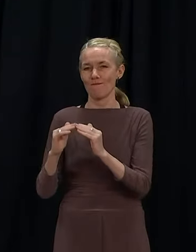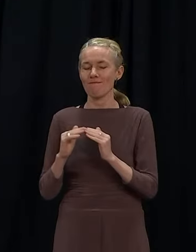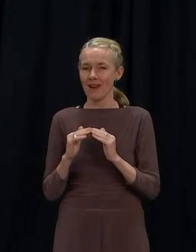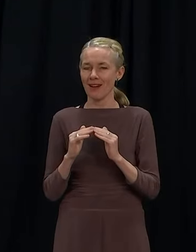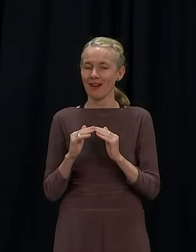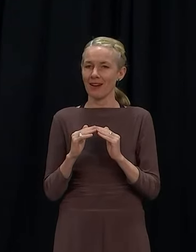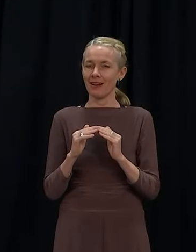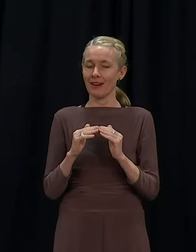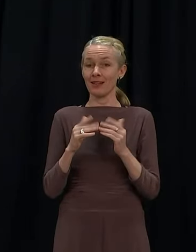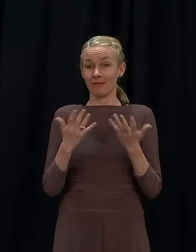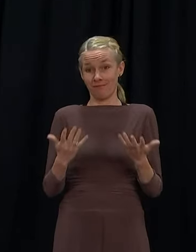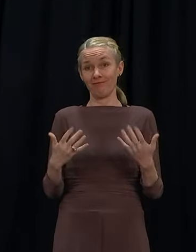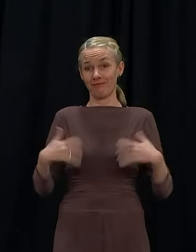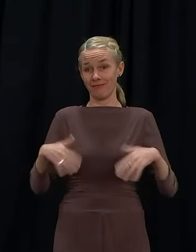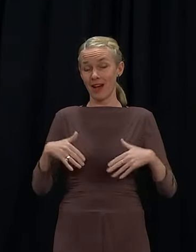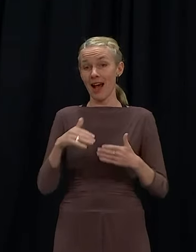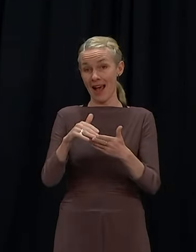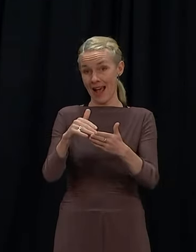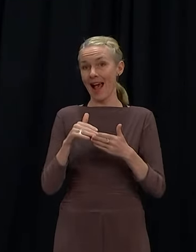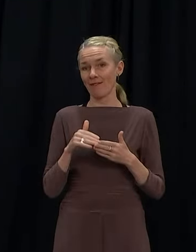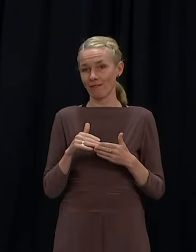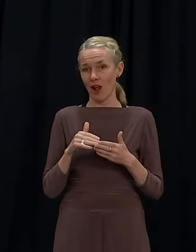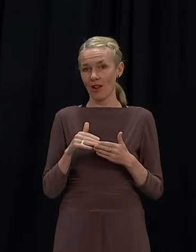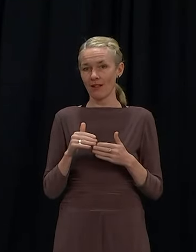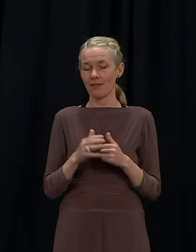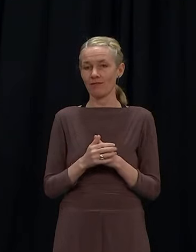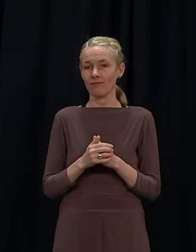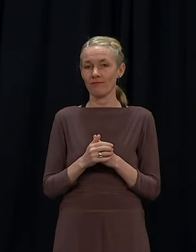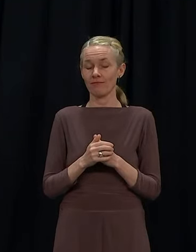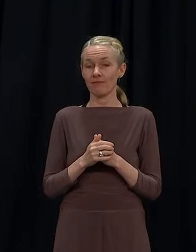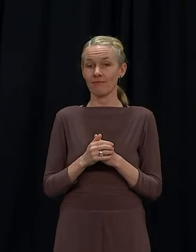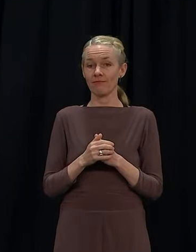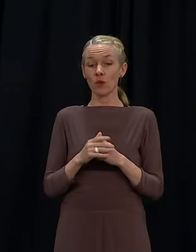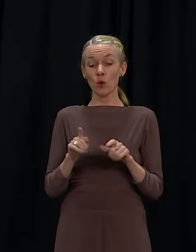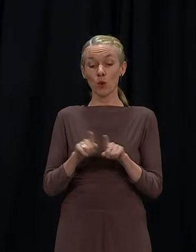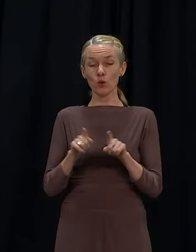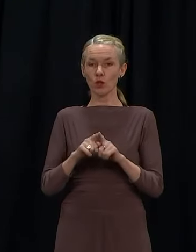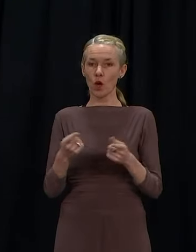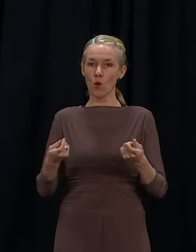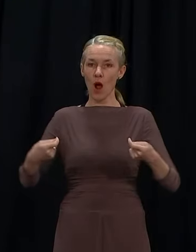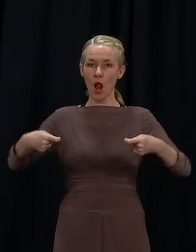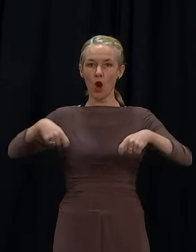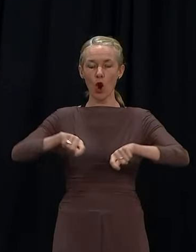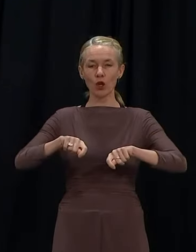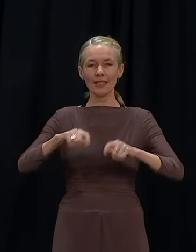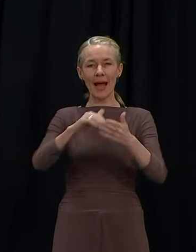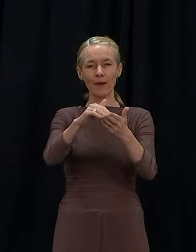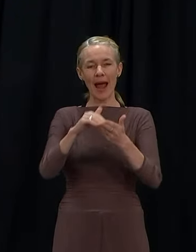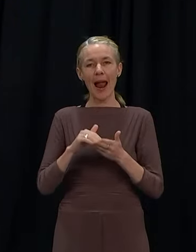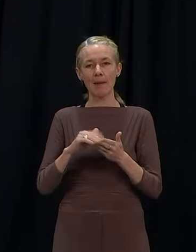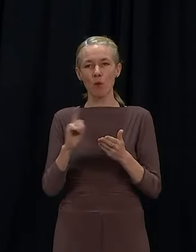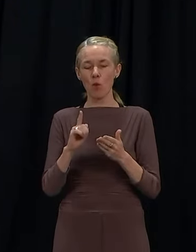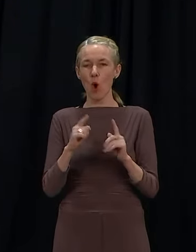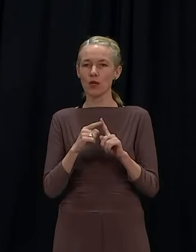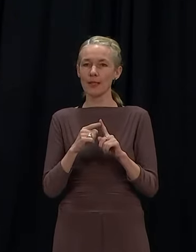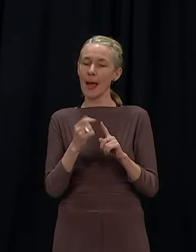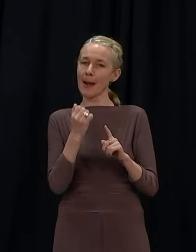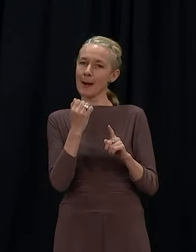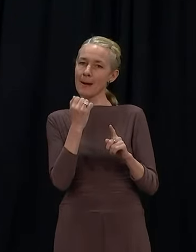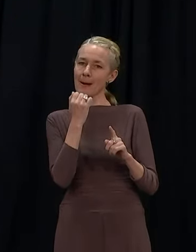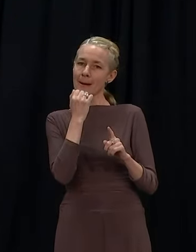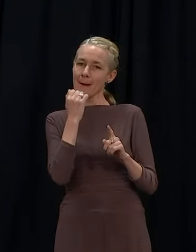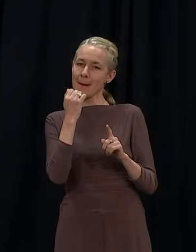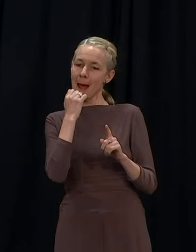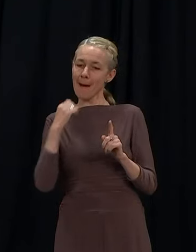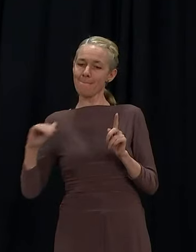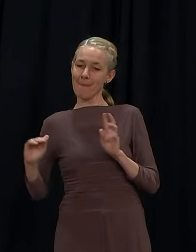that's because people have been staying at home. And finally, we're seeing lockdown's impact on our numbers, but there is no doubt